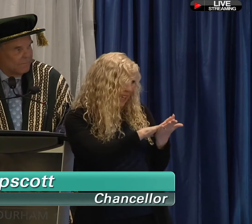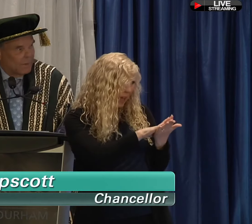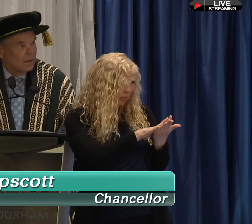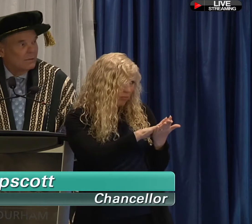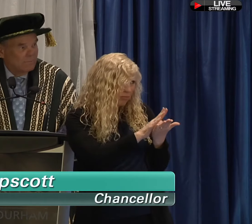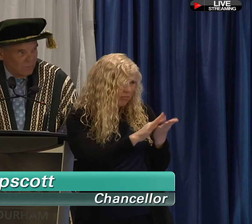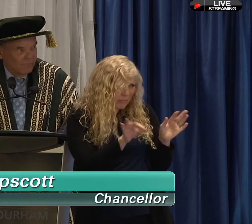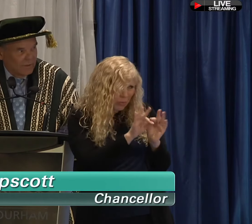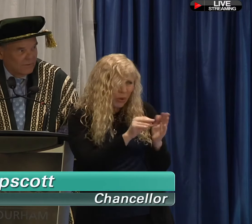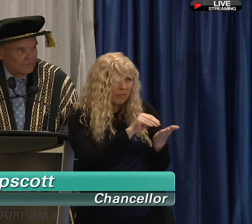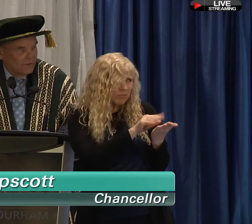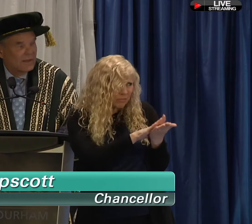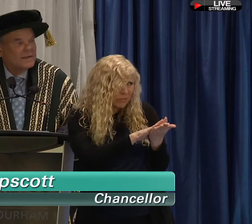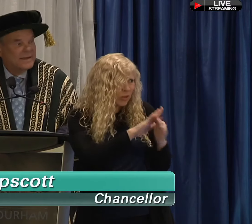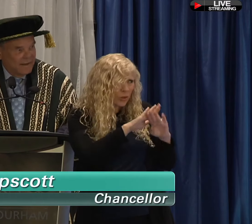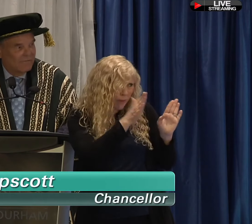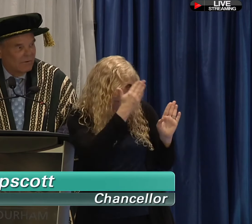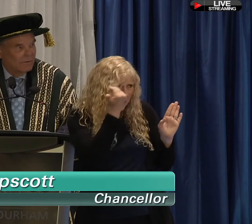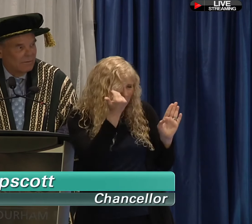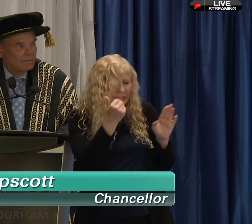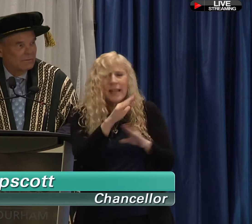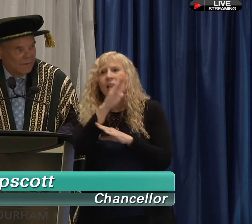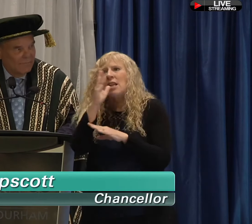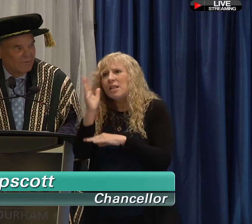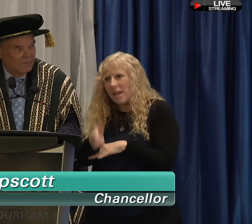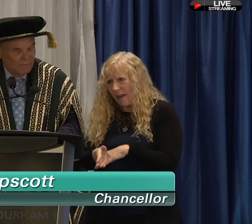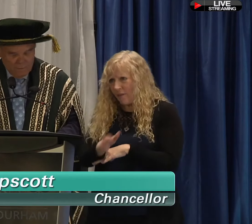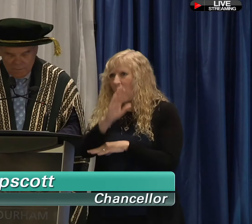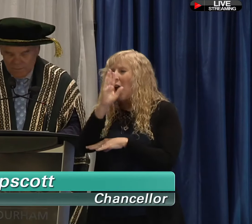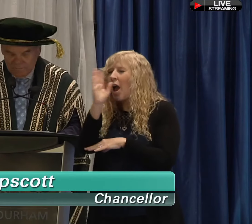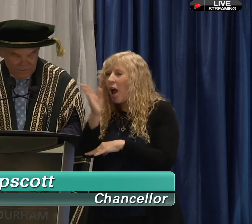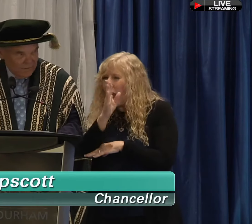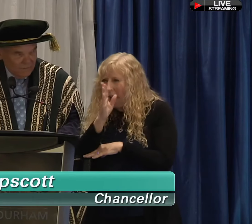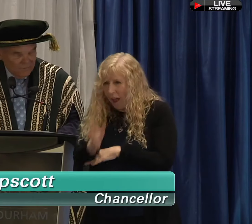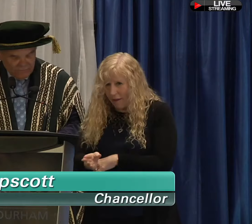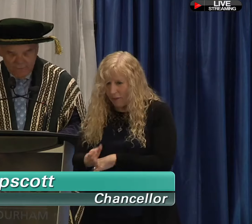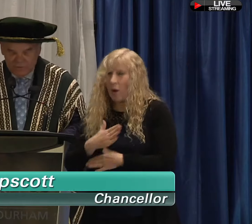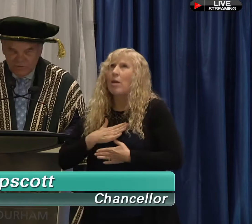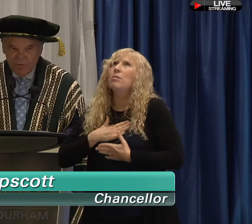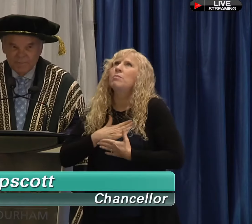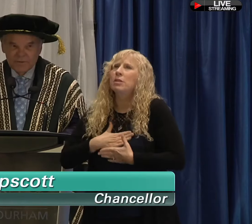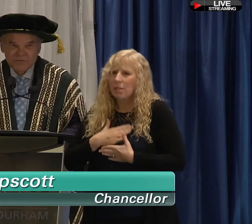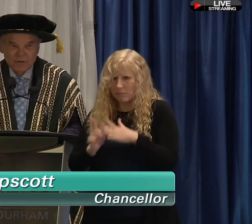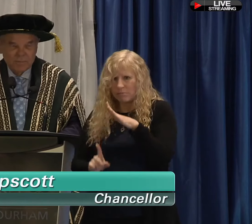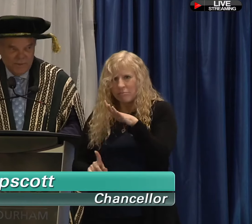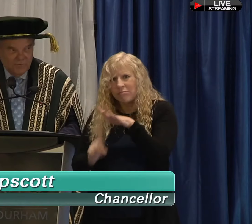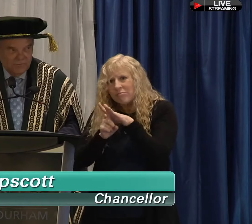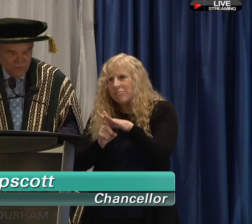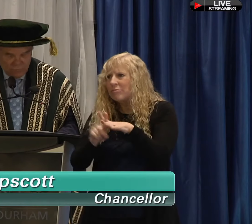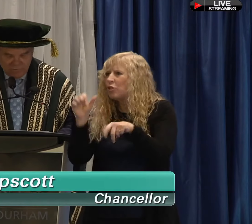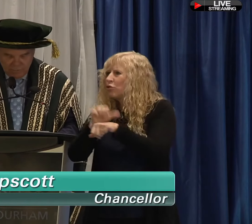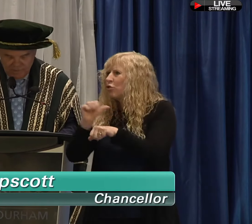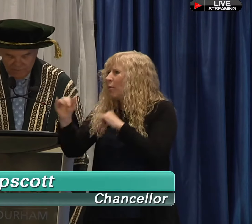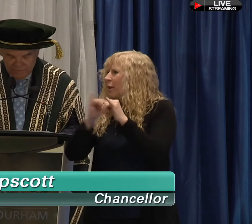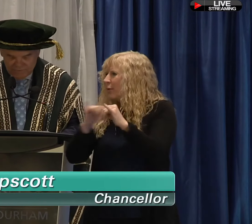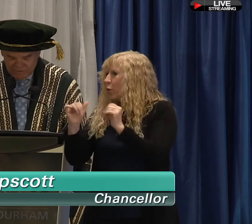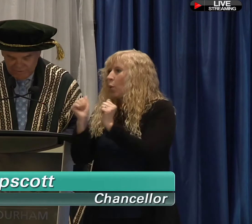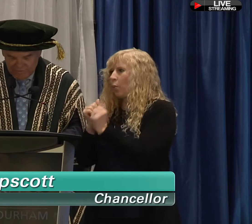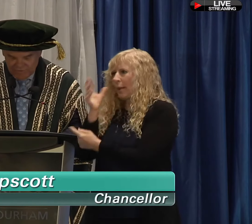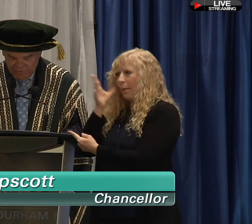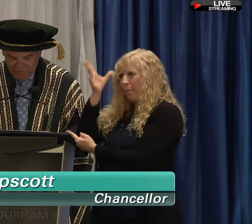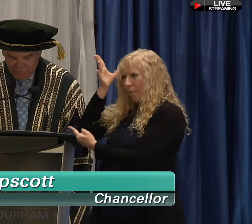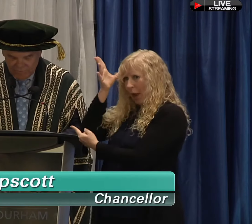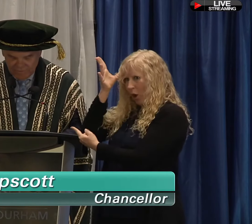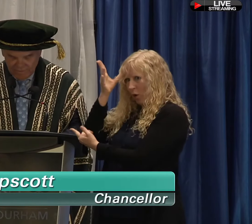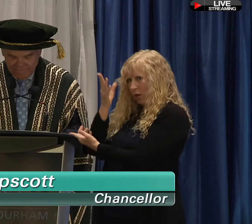okay? Don't forget this. Never, never, please show up at a job interview with your parents